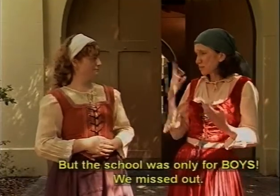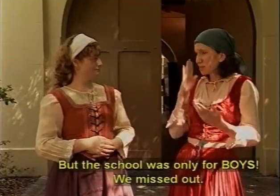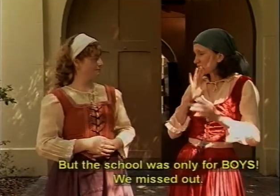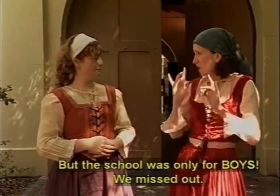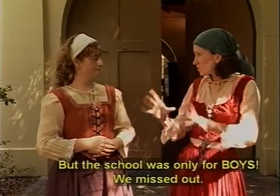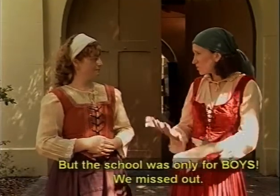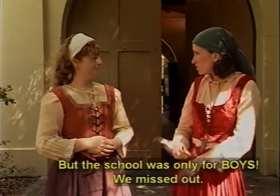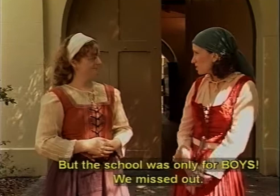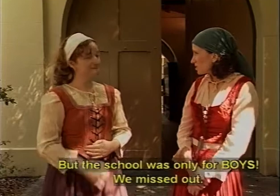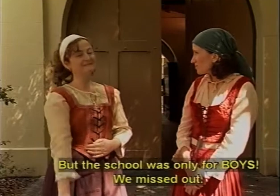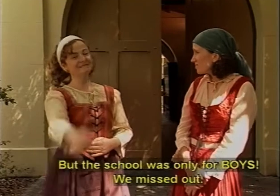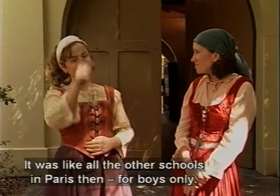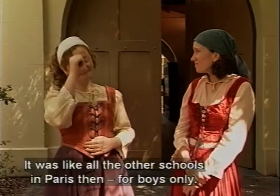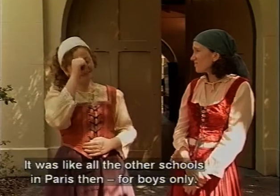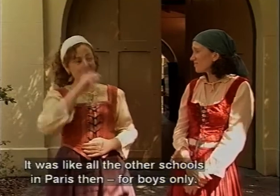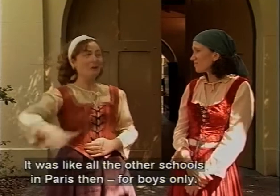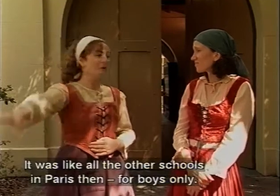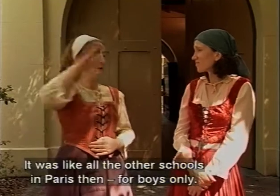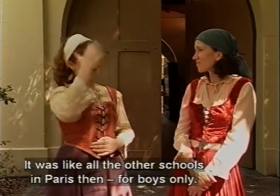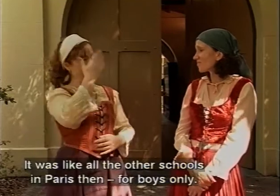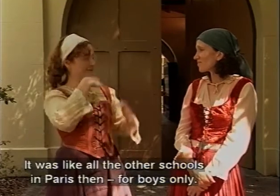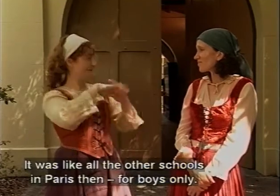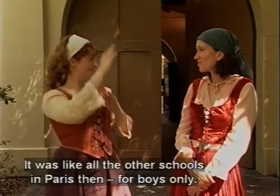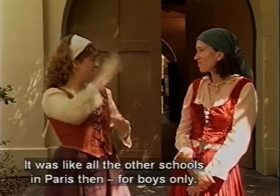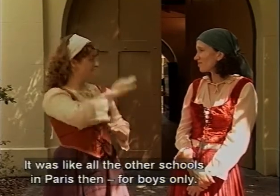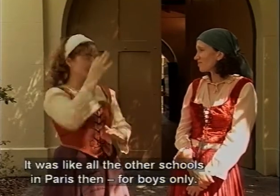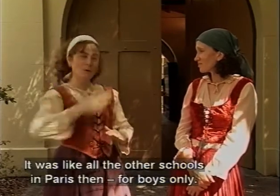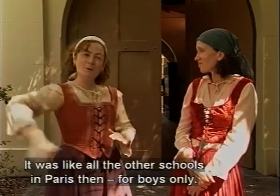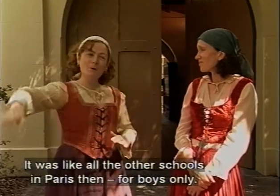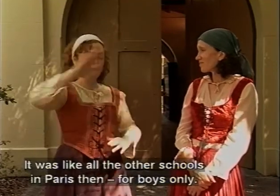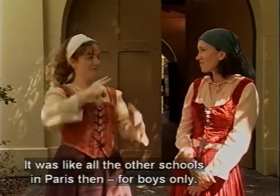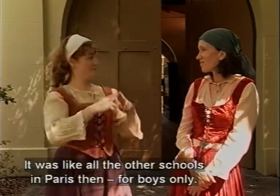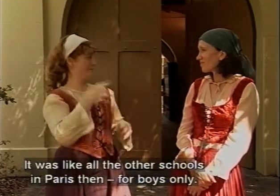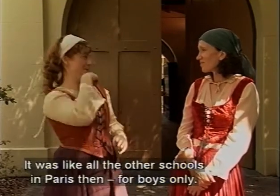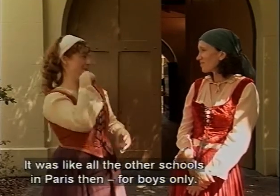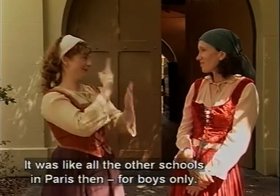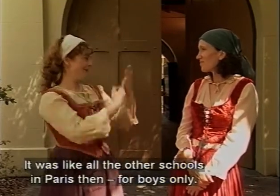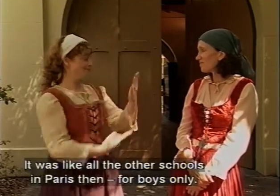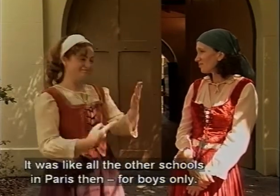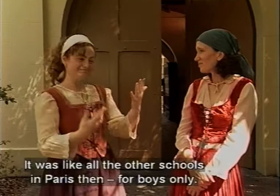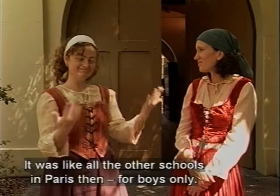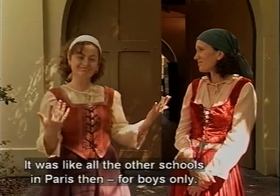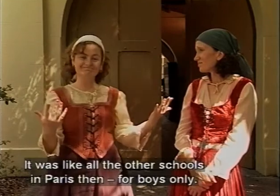missed out. Yes, I know, it was the same as all the other schools in Paris at that time, for boys